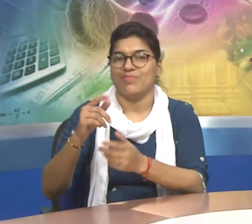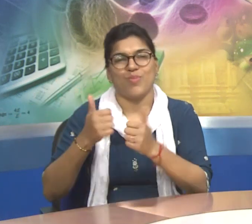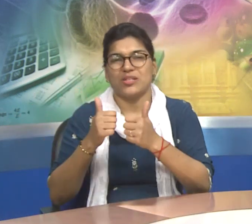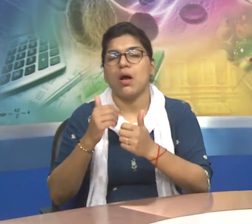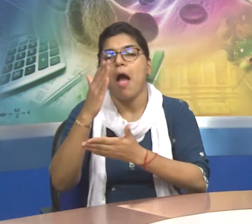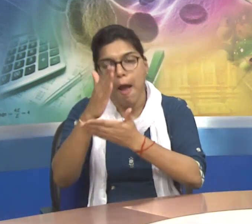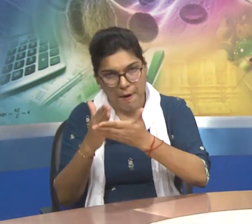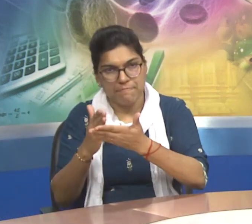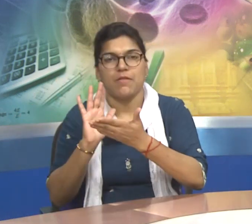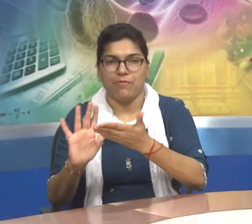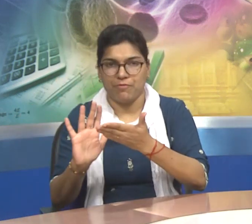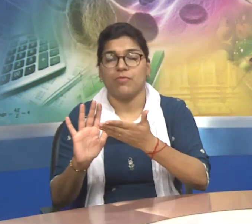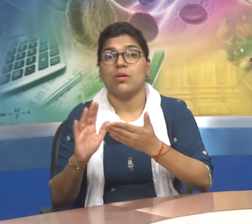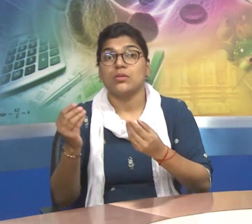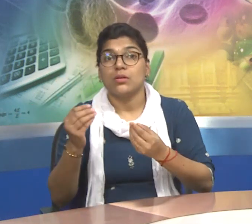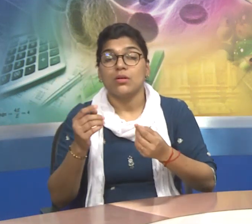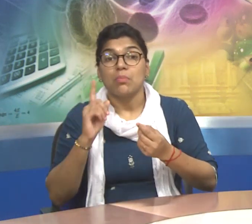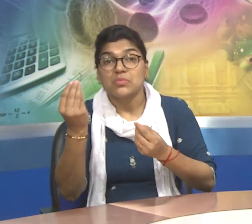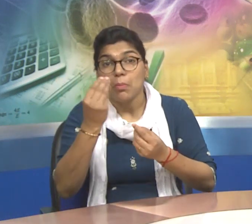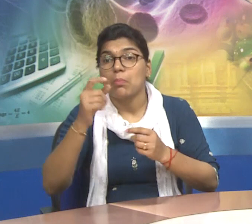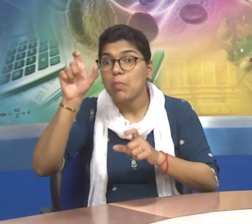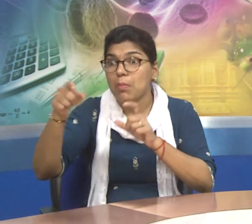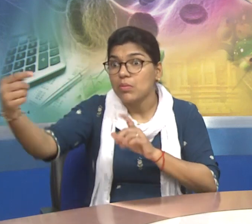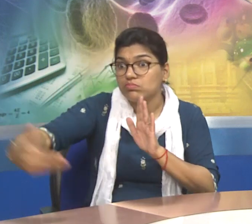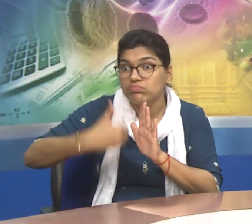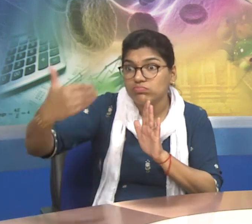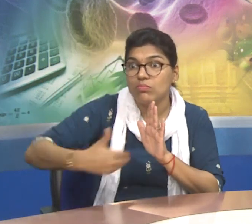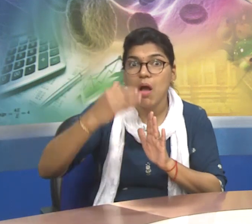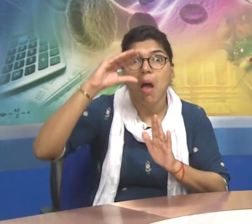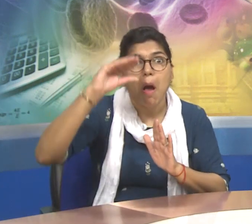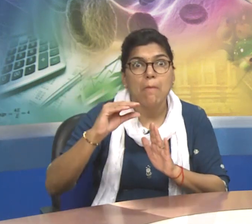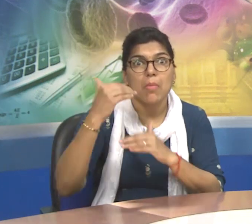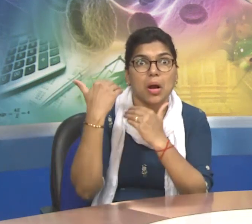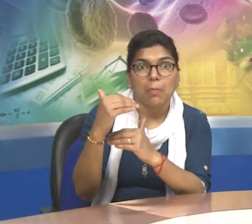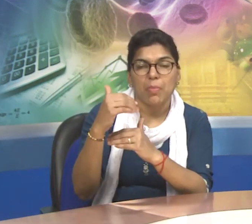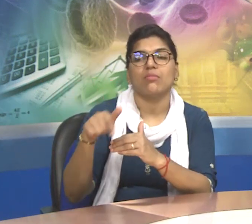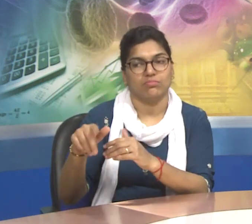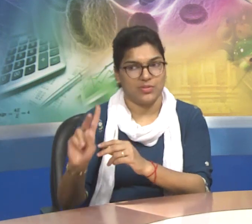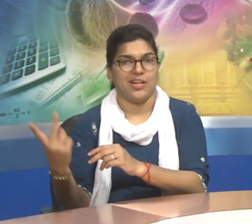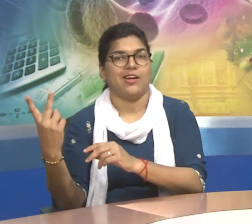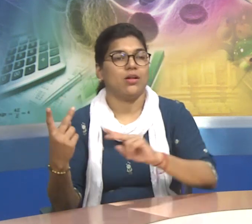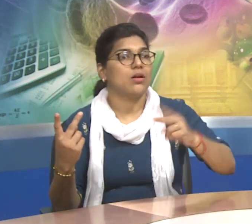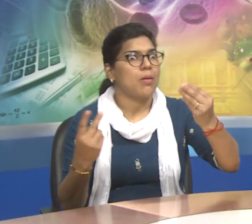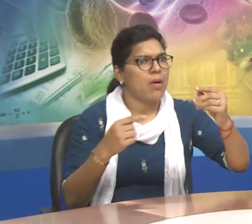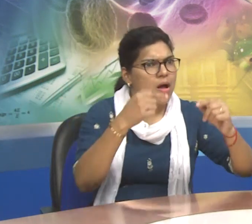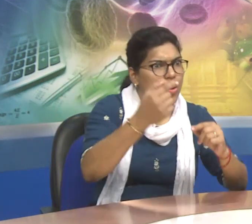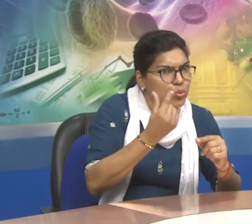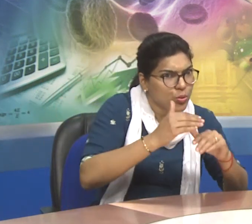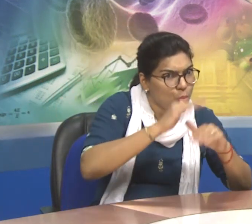of information, multiplicity of documents, paucity of space, shortage